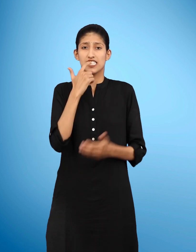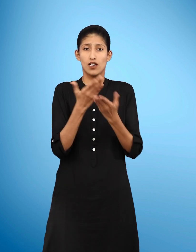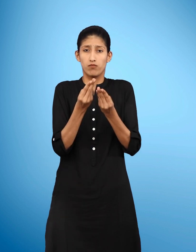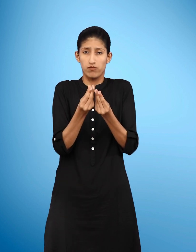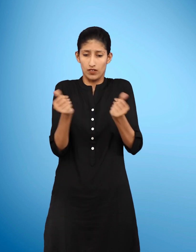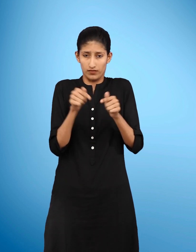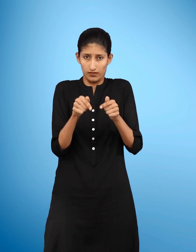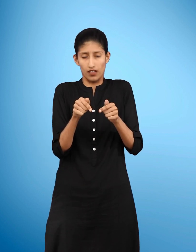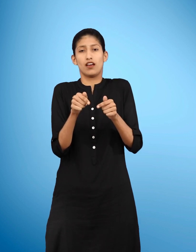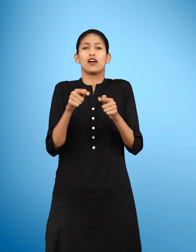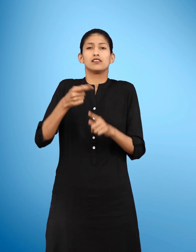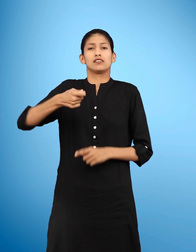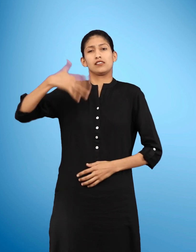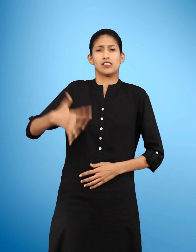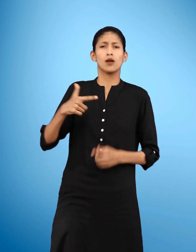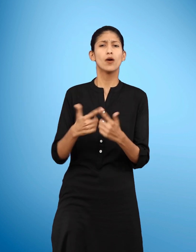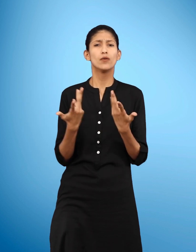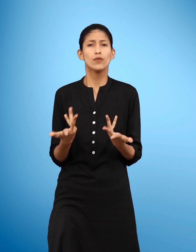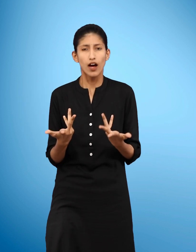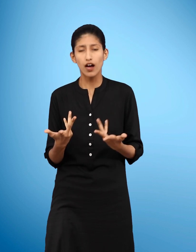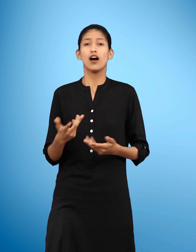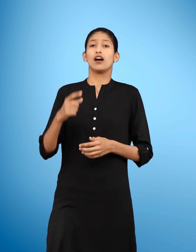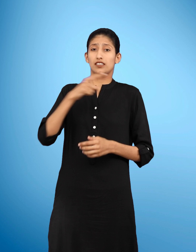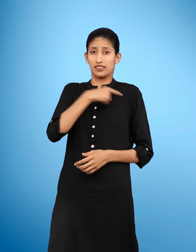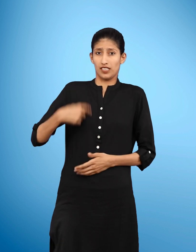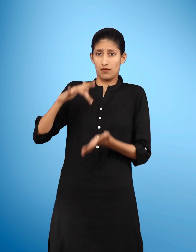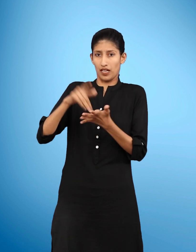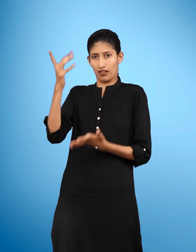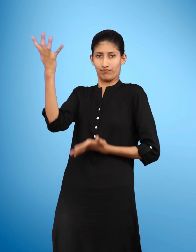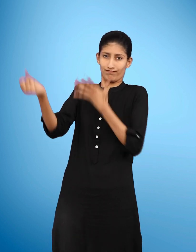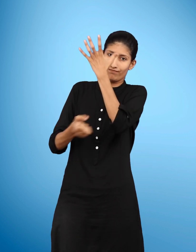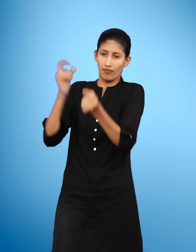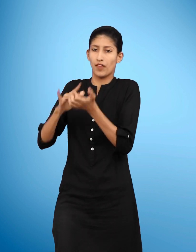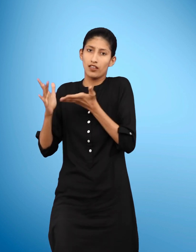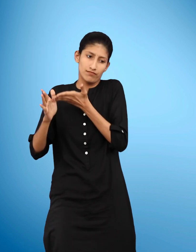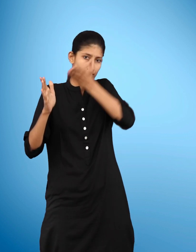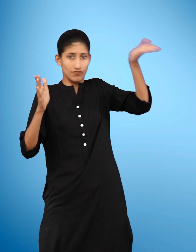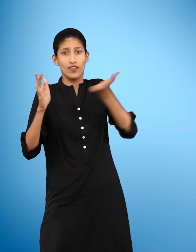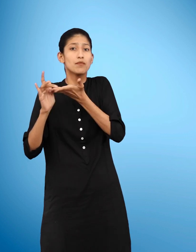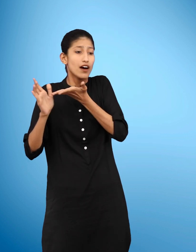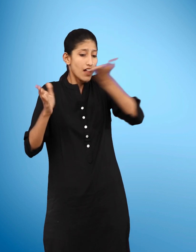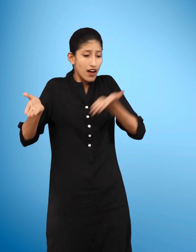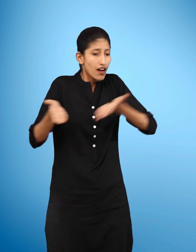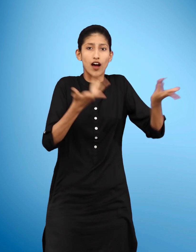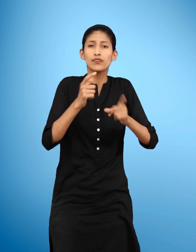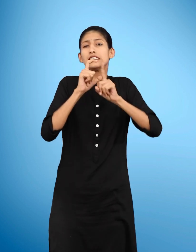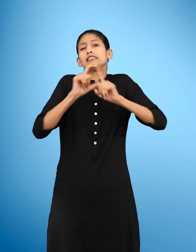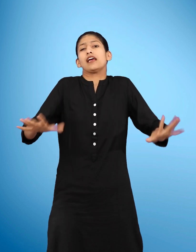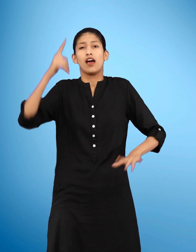as it had to be brought all the way from China, along dangerous routes through mountains